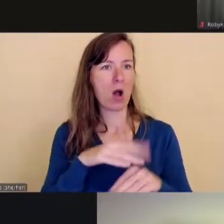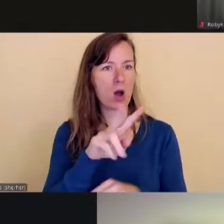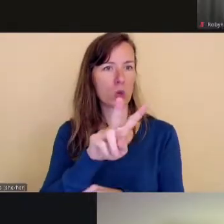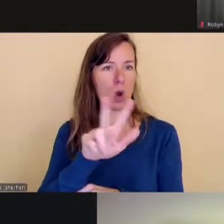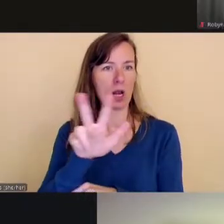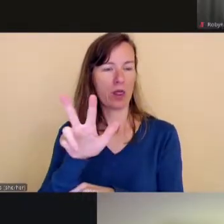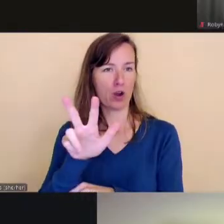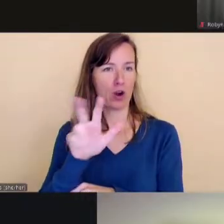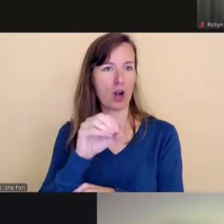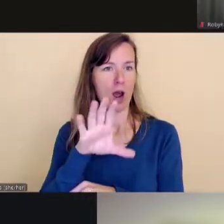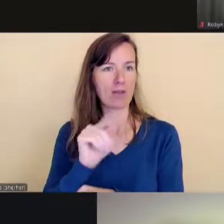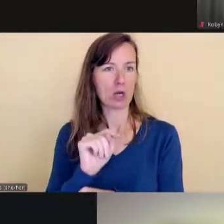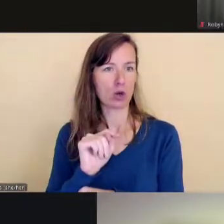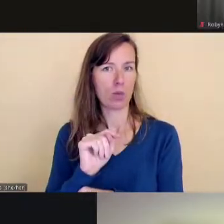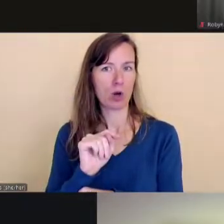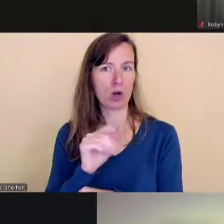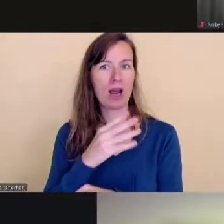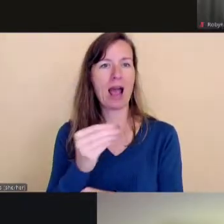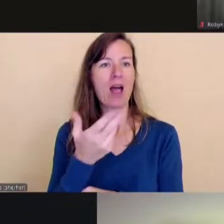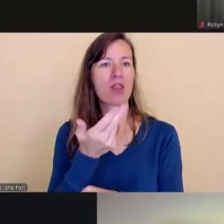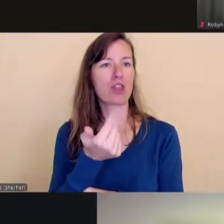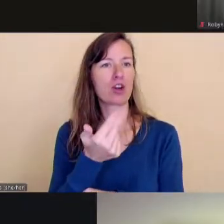of October and the 13th of November.